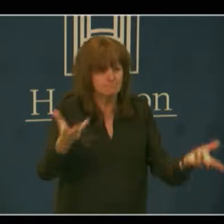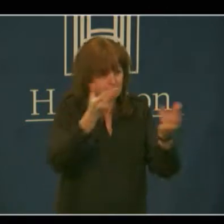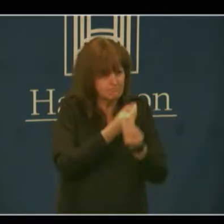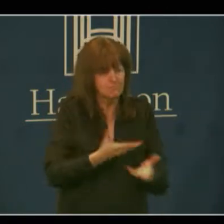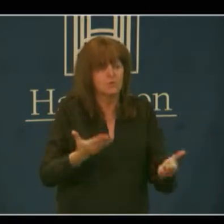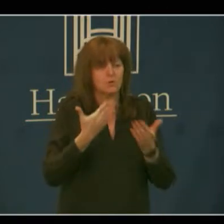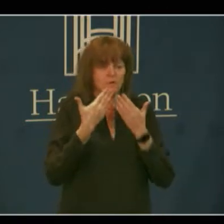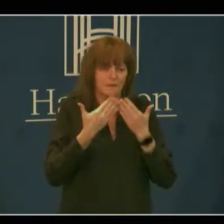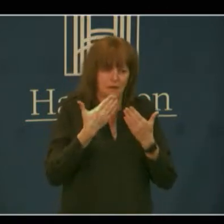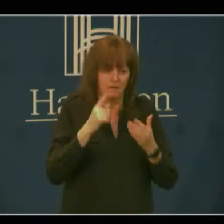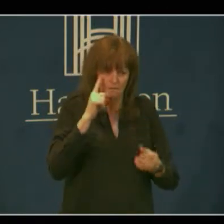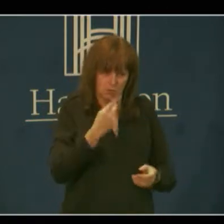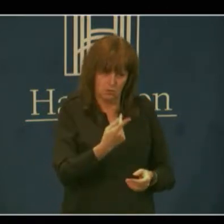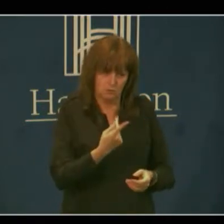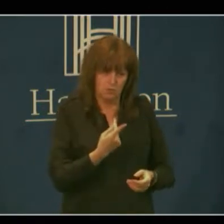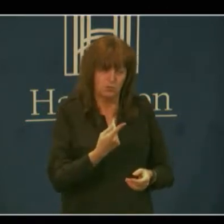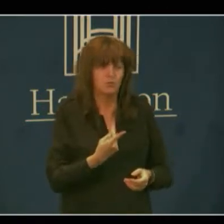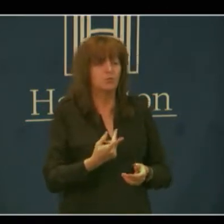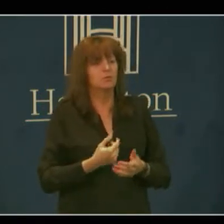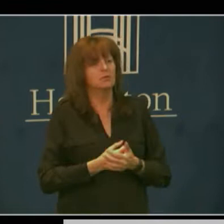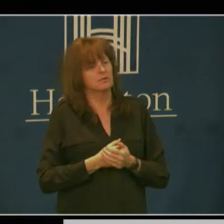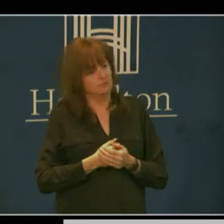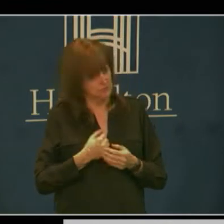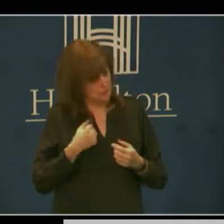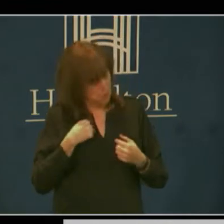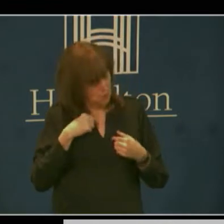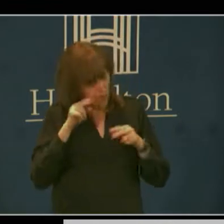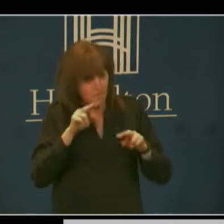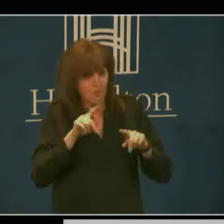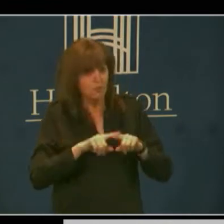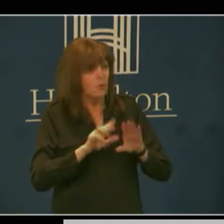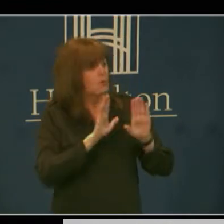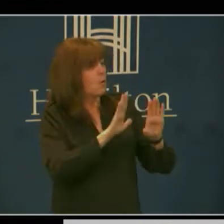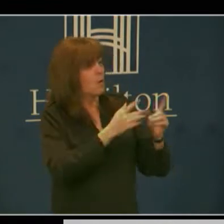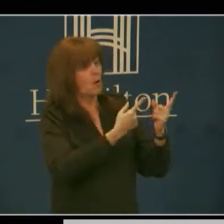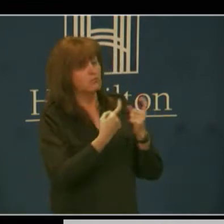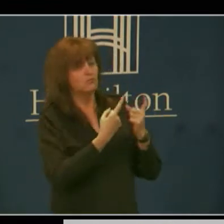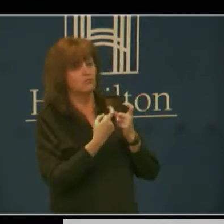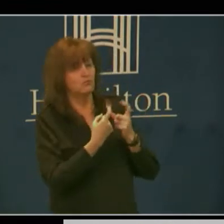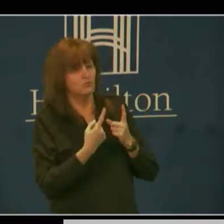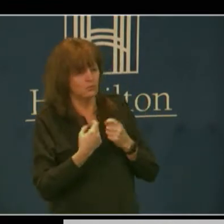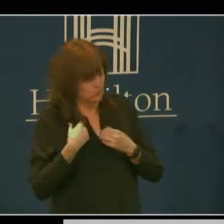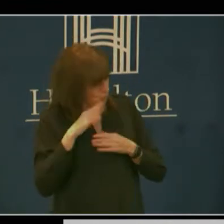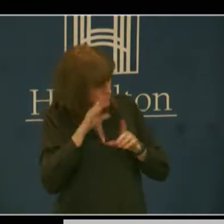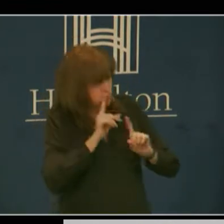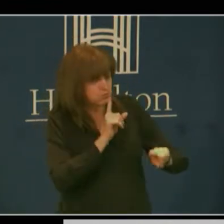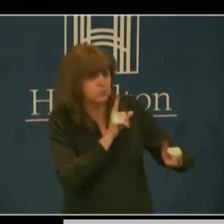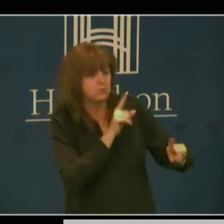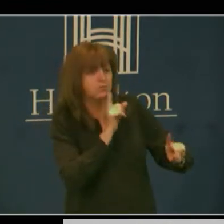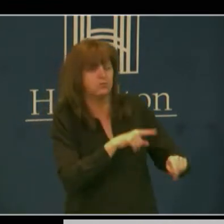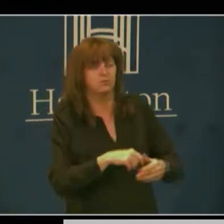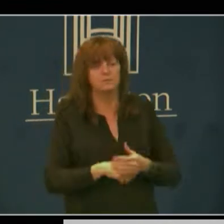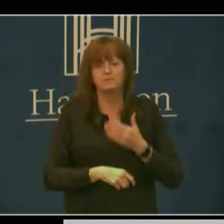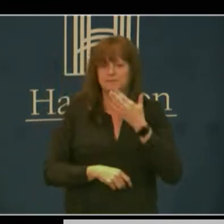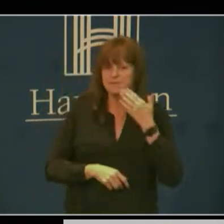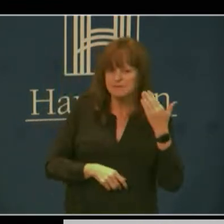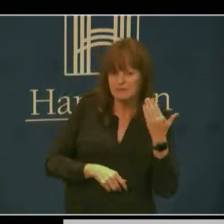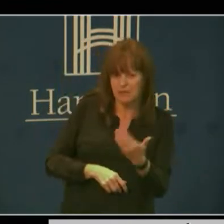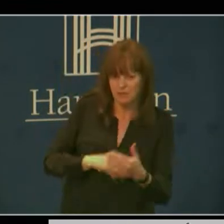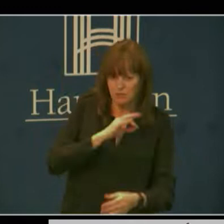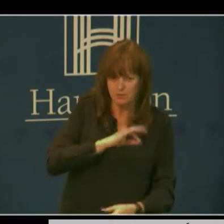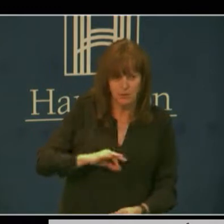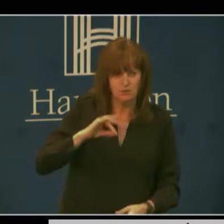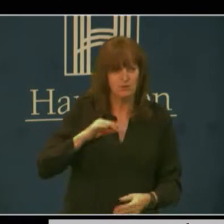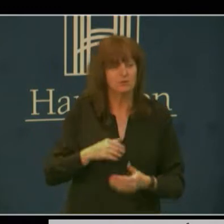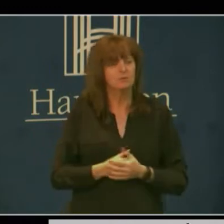forwarding the questions to us. I look forward to answering those questions. Thank you very much, Mayor Eisenberger. Let's move on to some of those questions now that have been coming